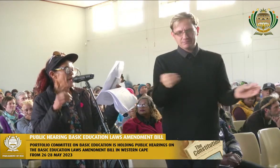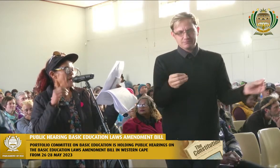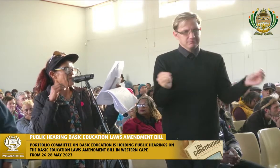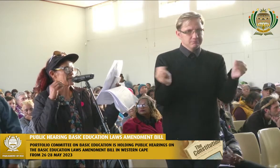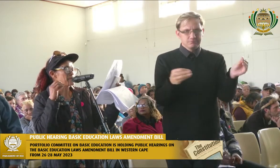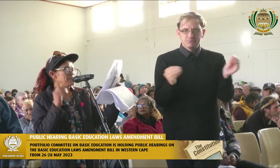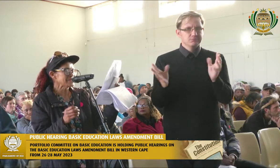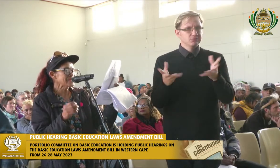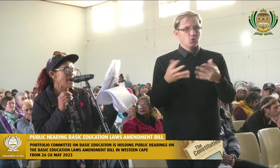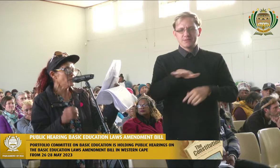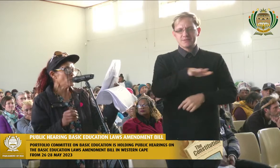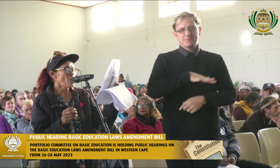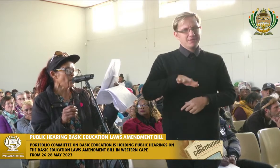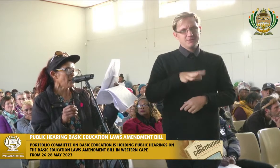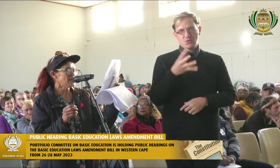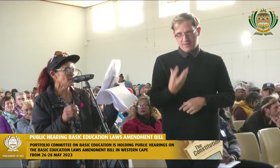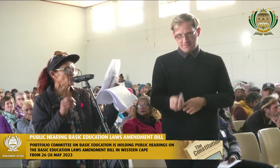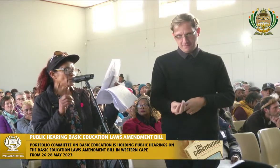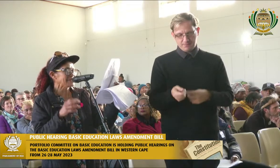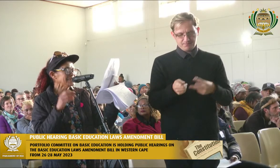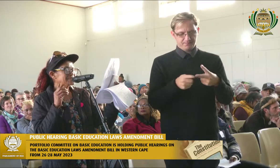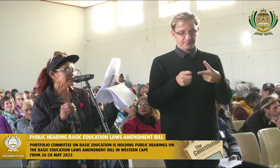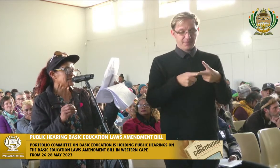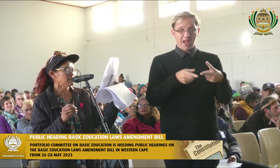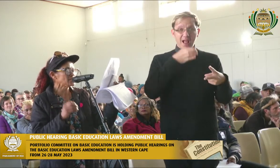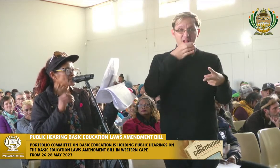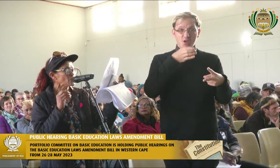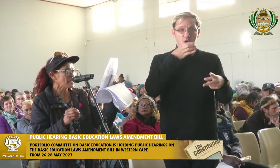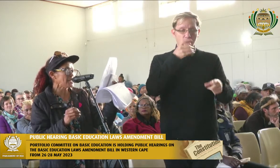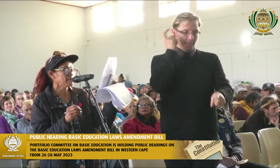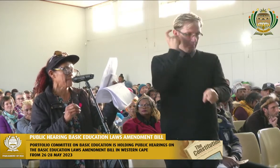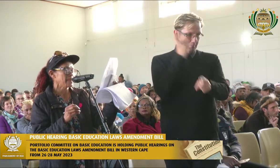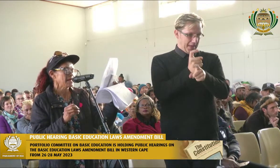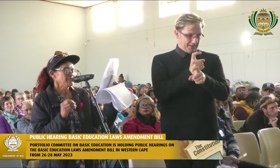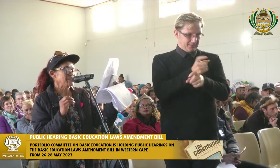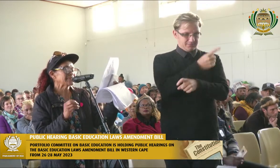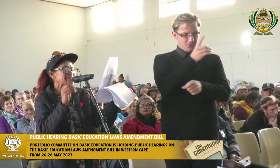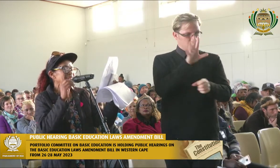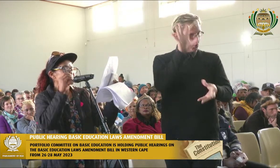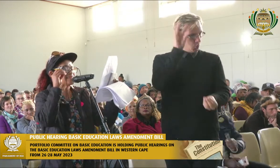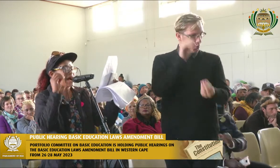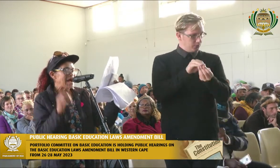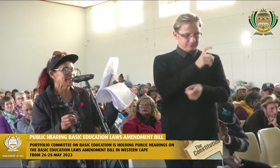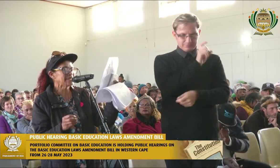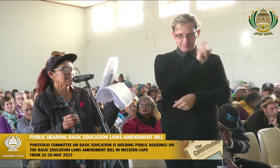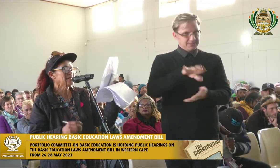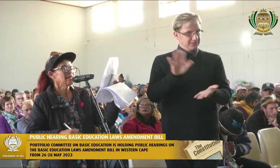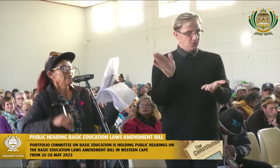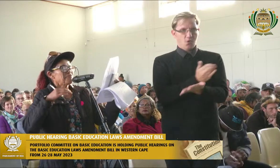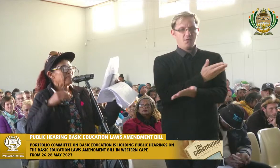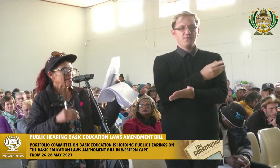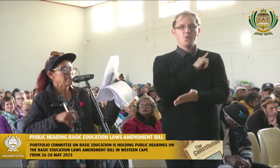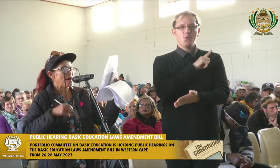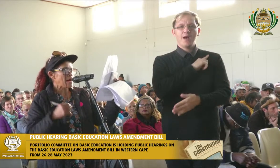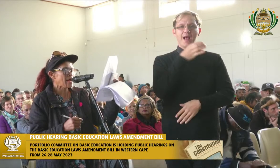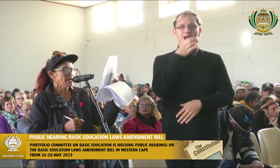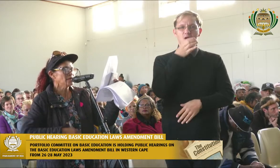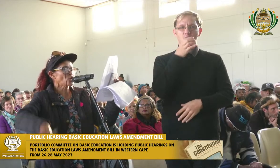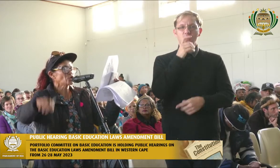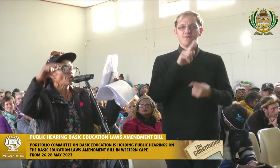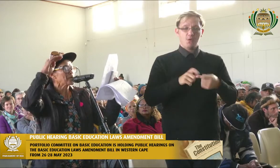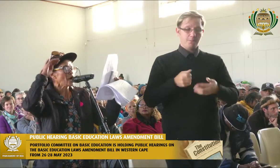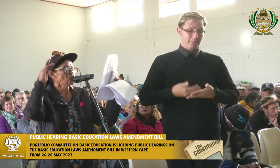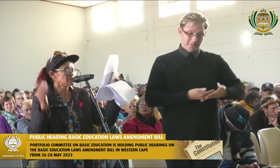nie. Verbân alkohol in sy totaliteit by skole, want dit is 'n nadeel van